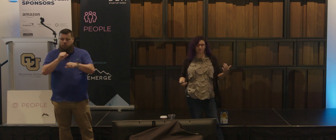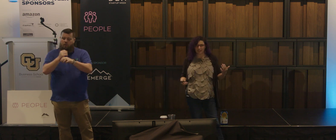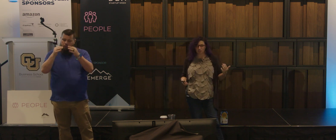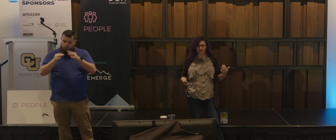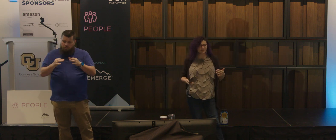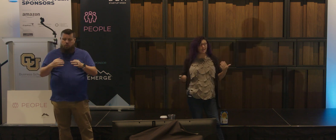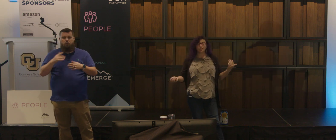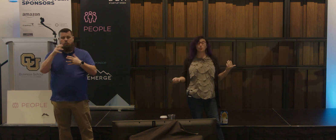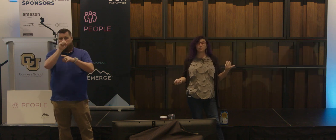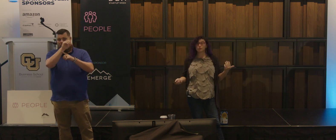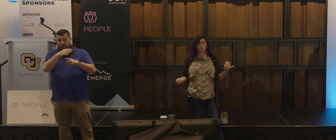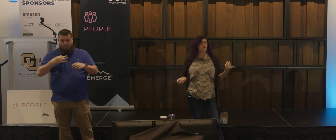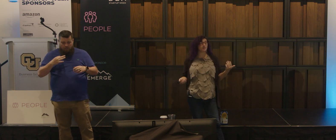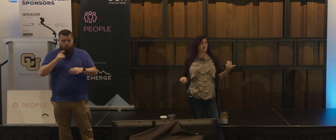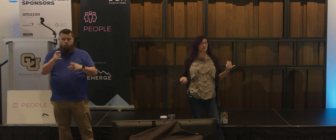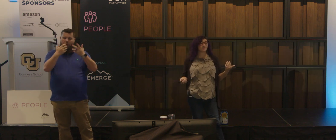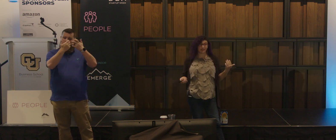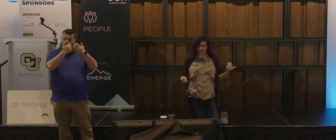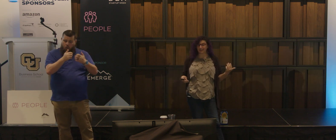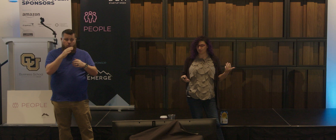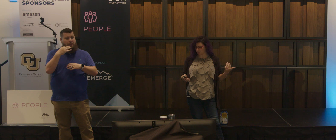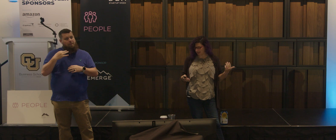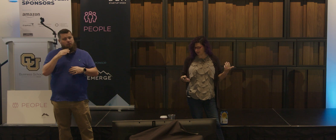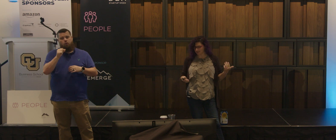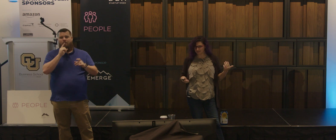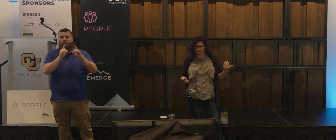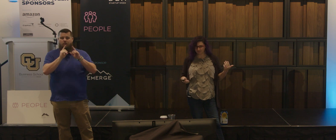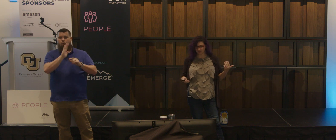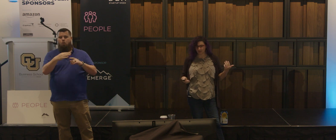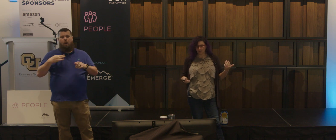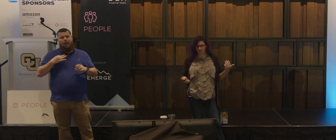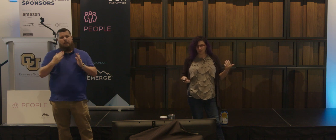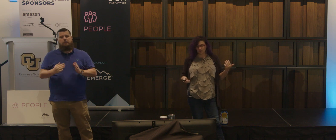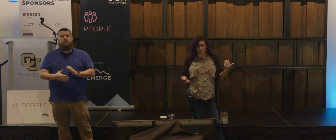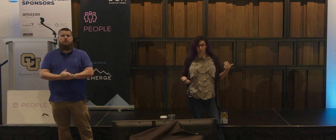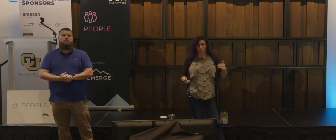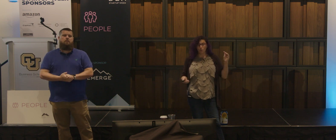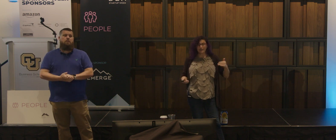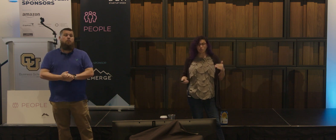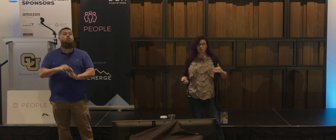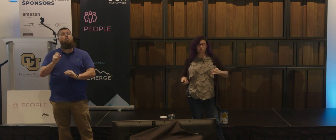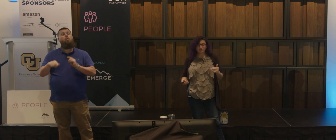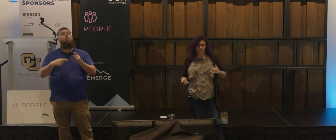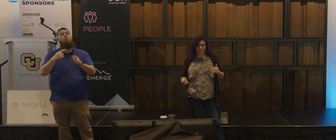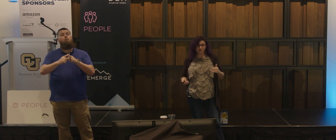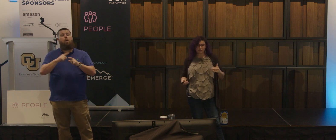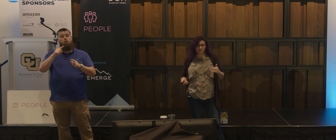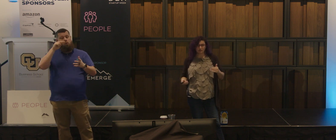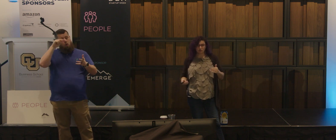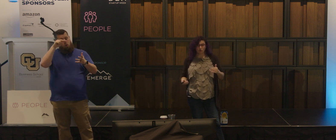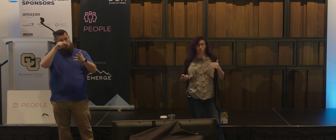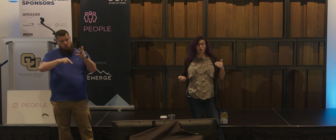in some applications, you have to sort those applications and you got to interview your candidates. So when you look at those